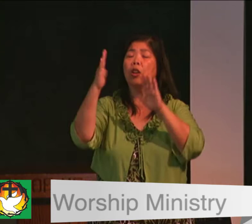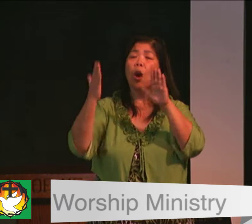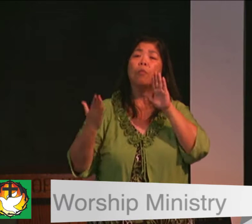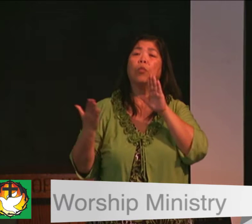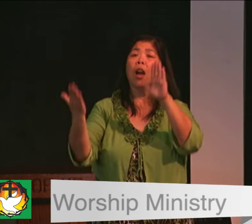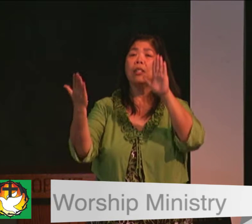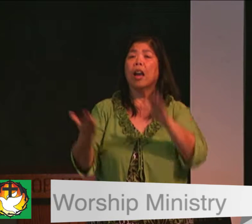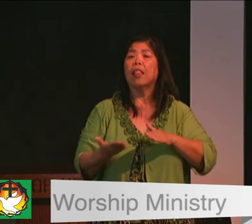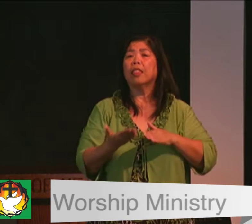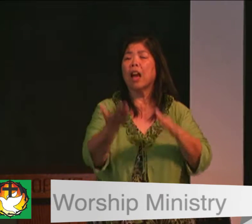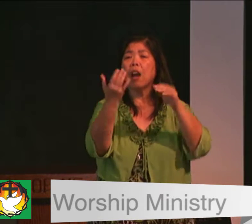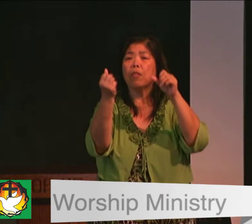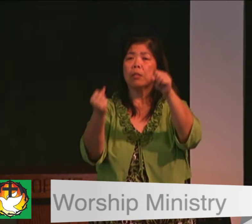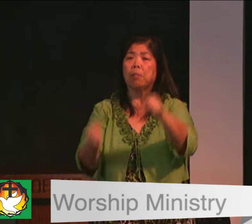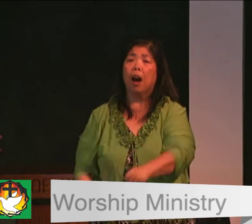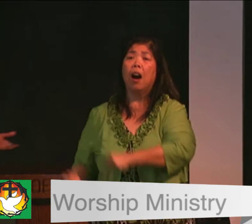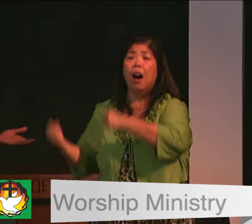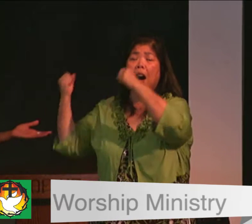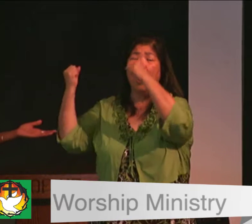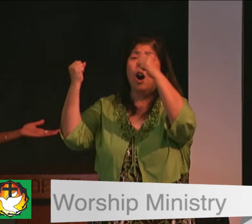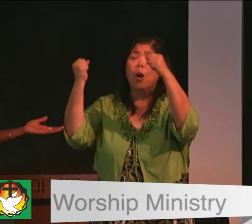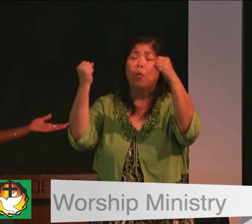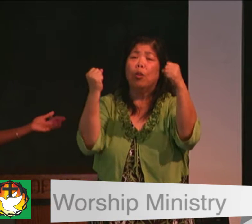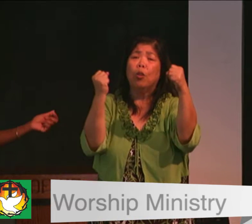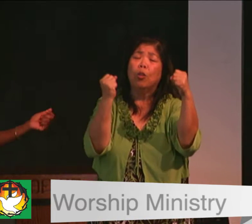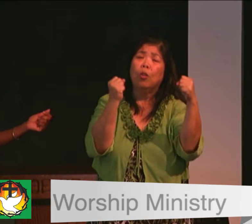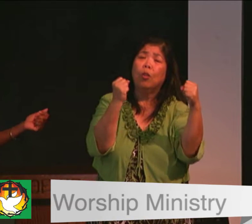In your presence there is power.